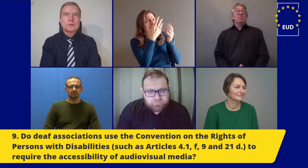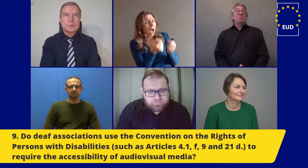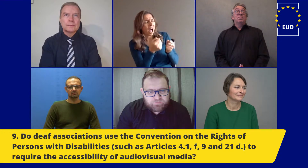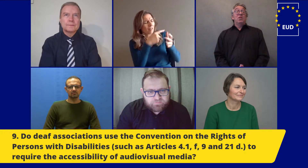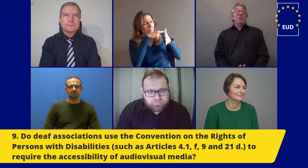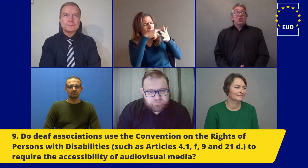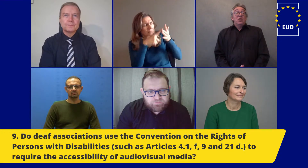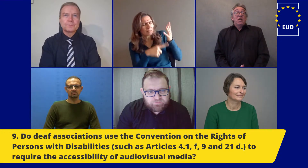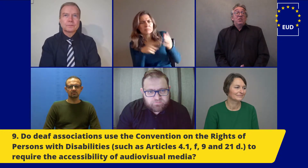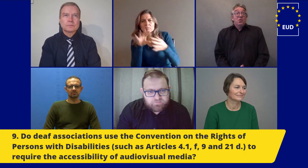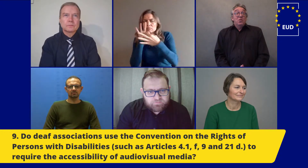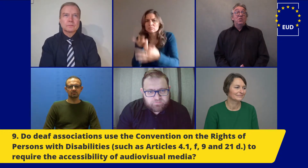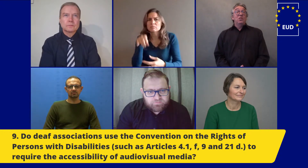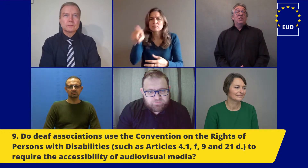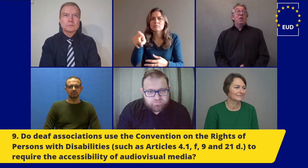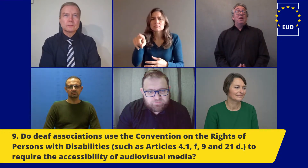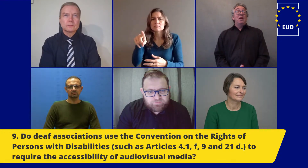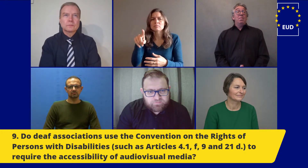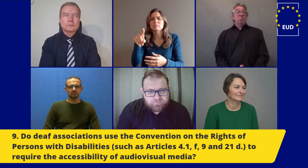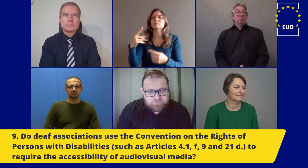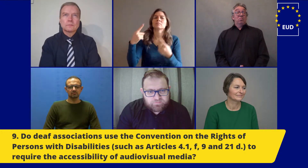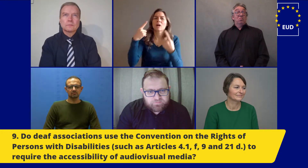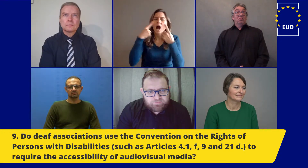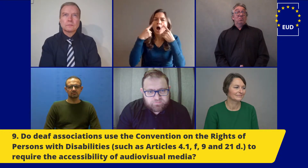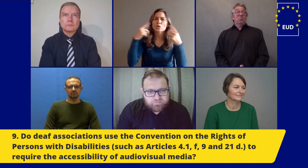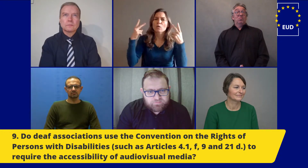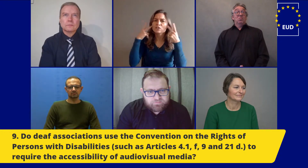Do deaf associations use the CRPD?